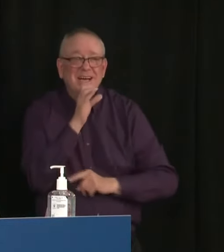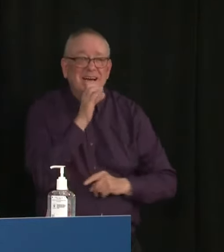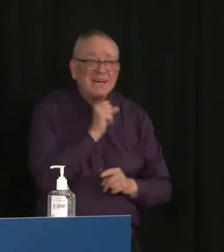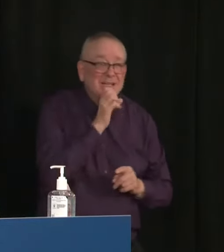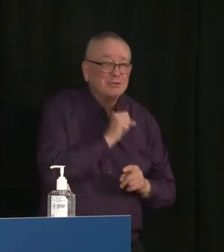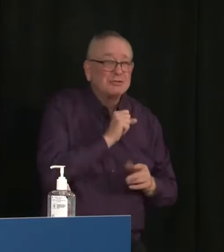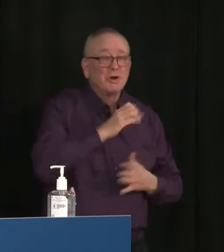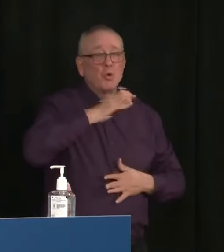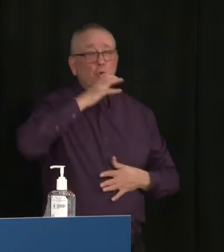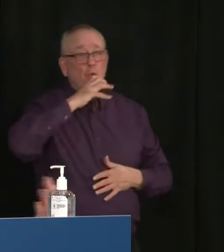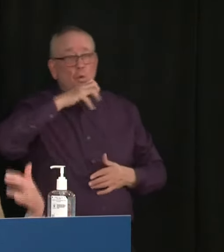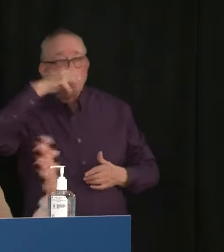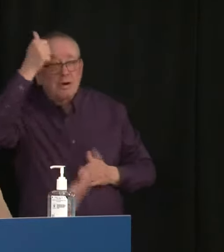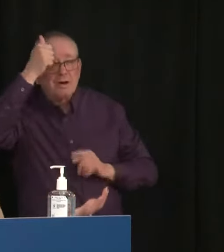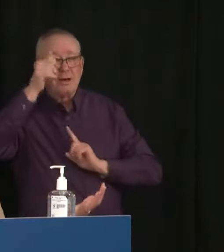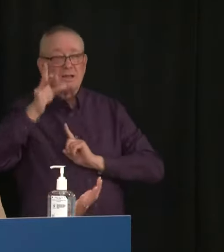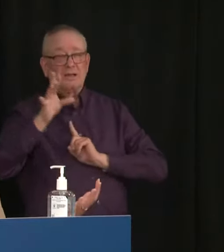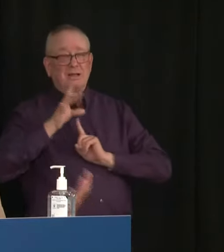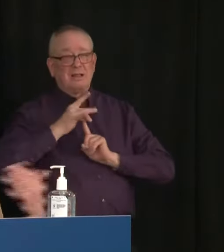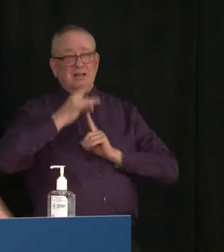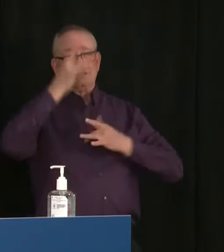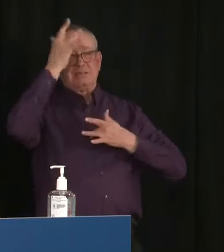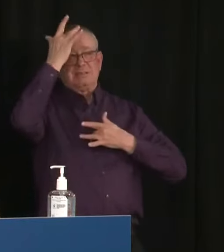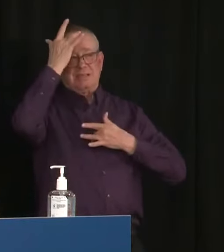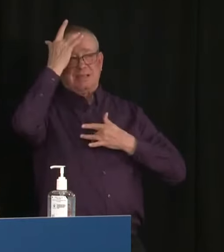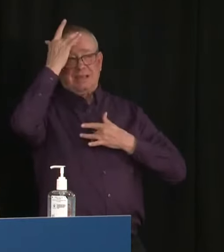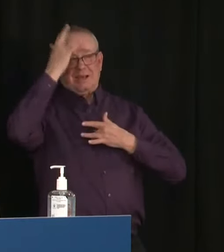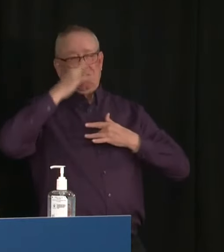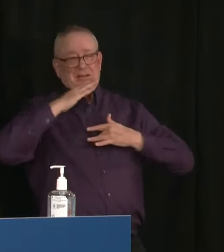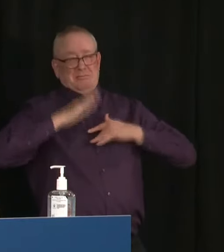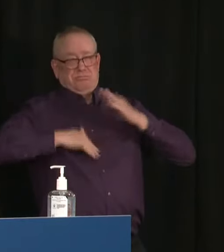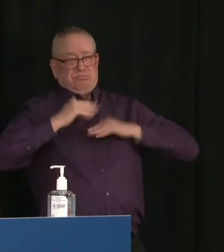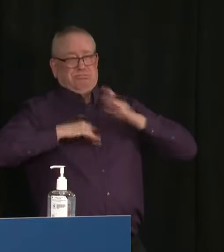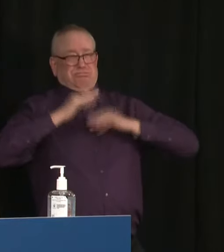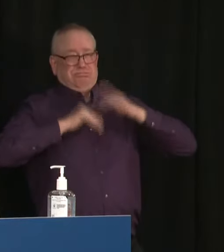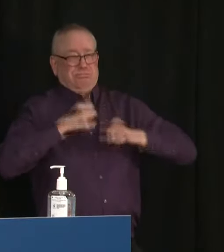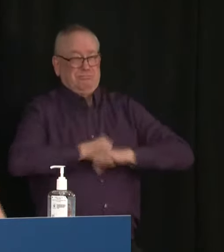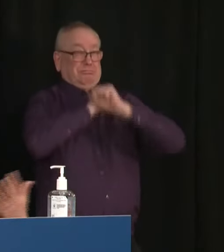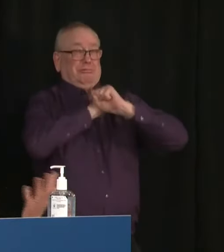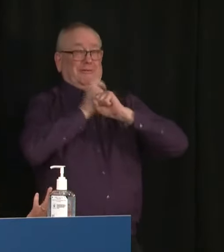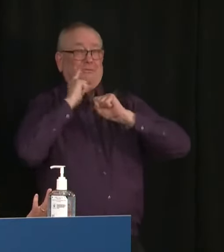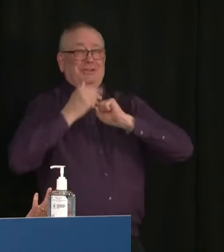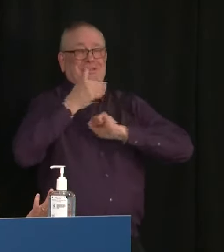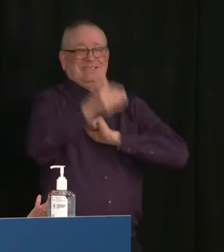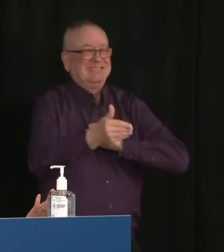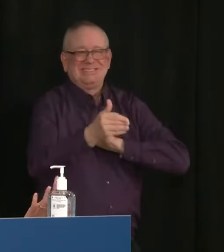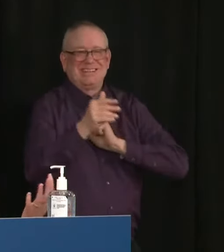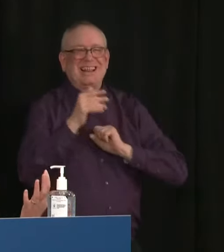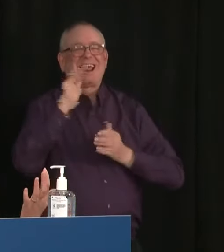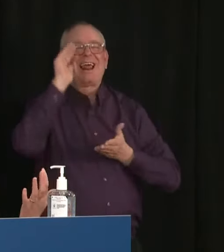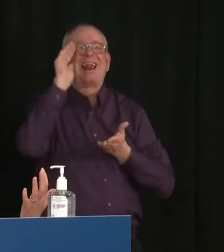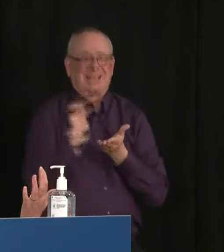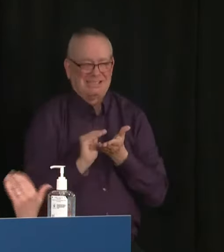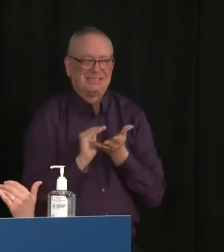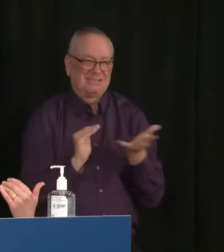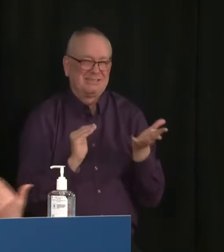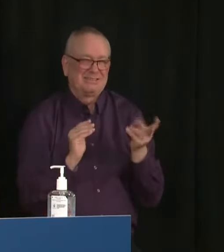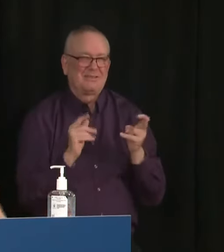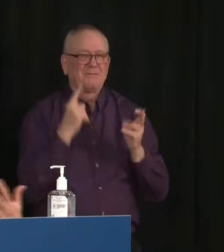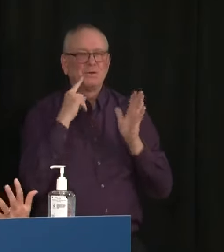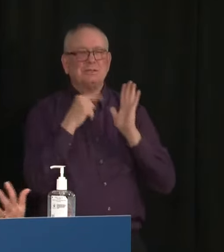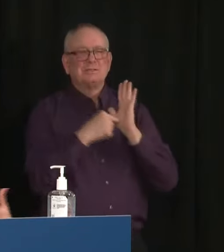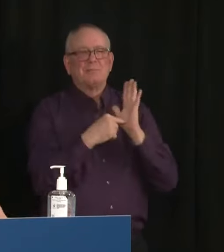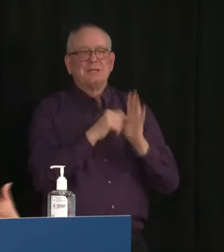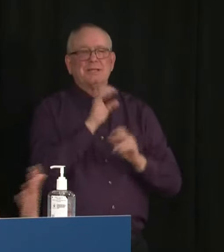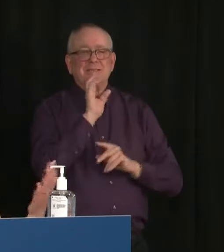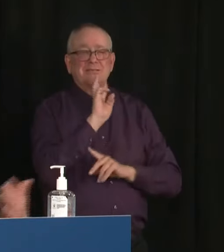infection is against future infections. So for people who are 65 and older, my memory